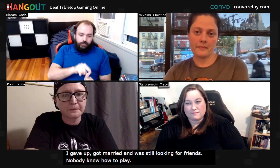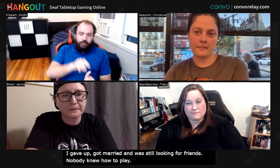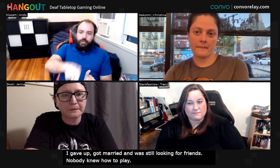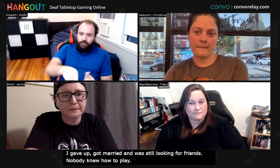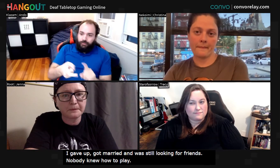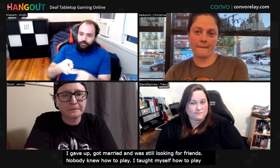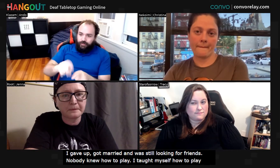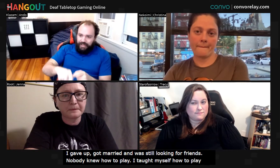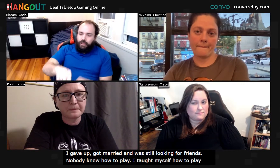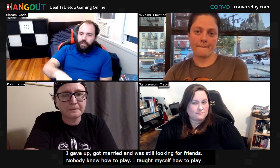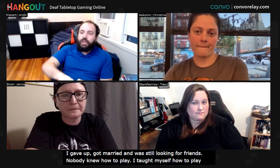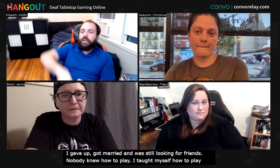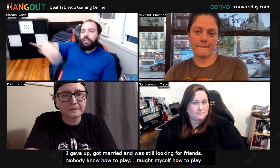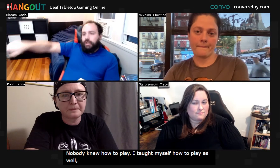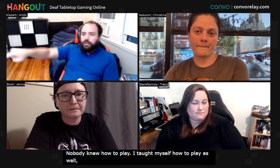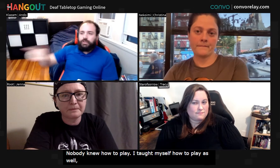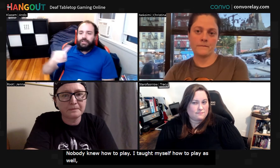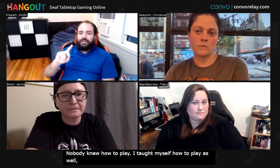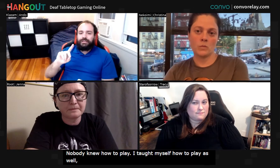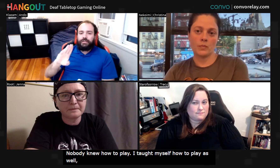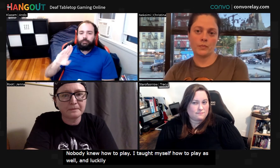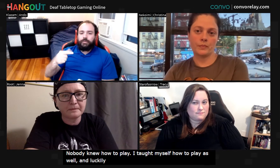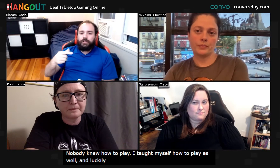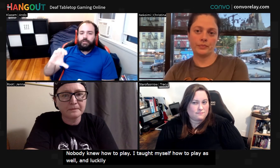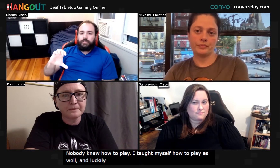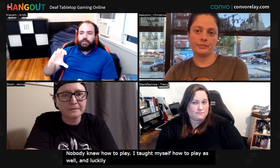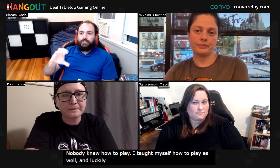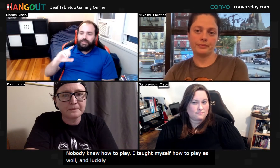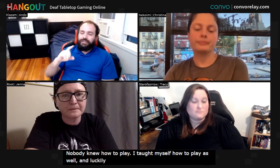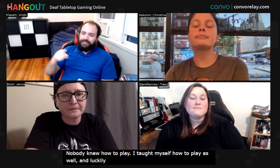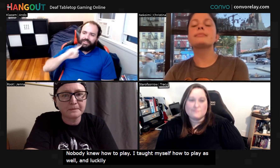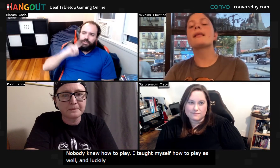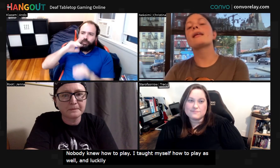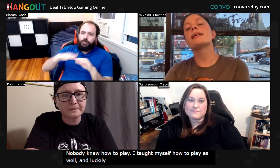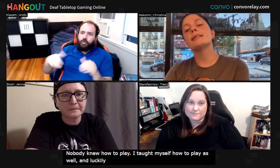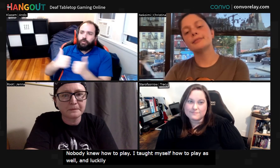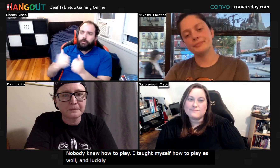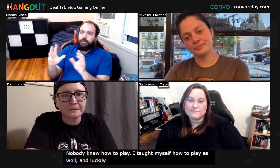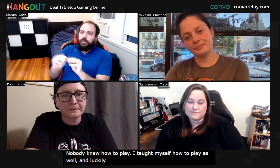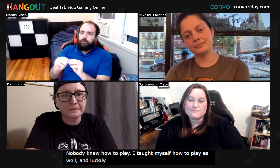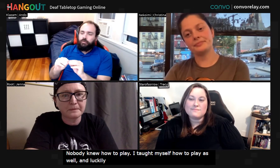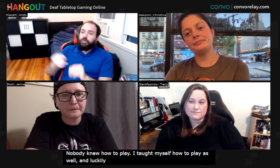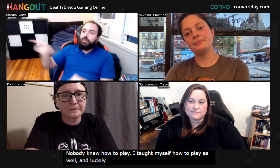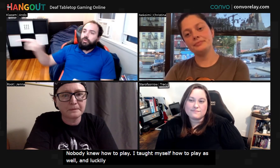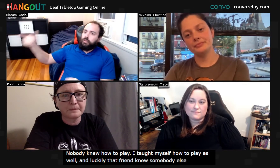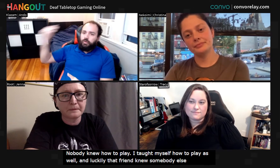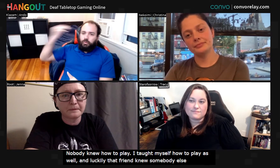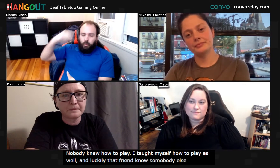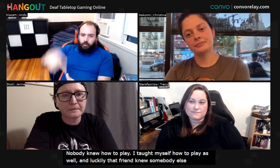And luckily, that friend knew somebody else, and they were part of the DBGC, the Deaf Board